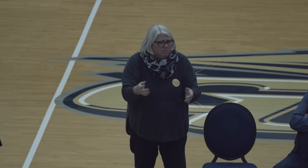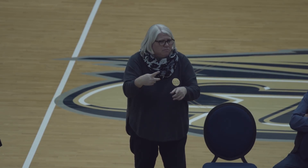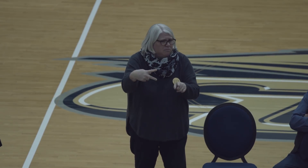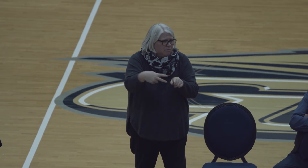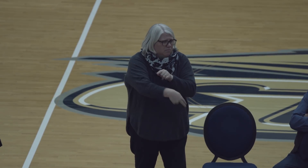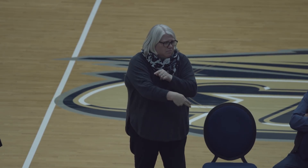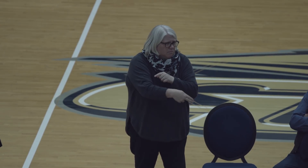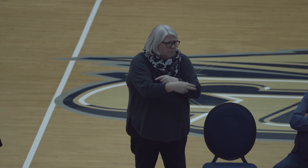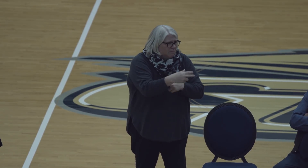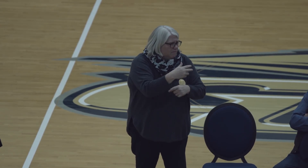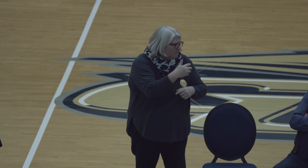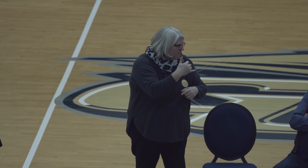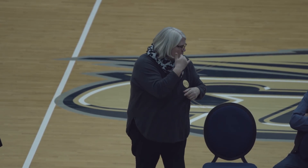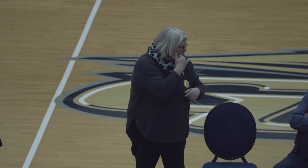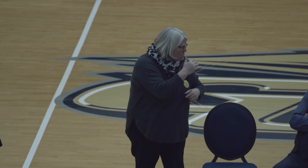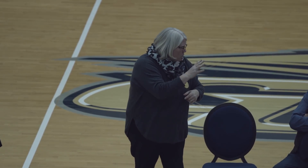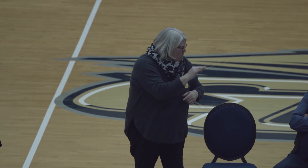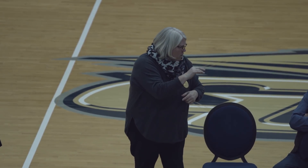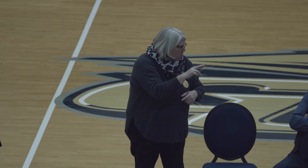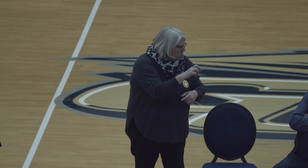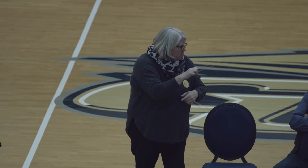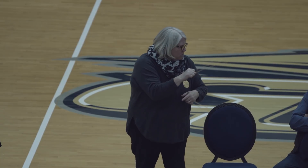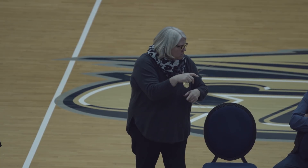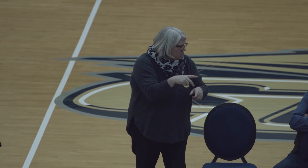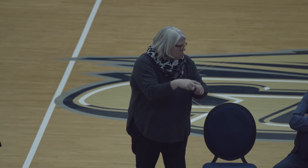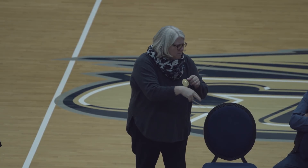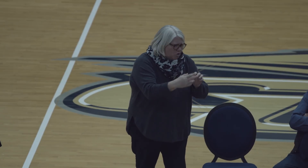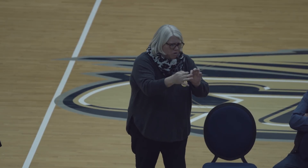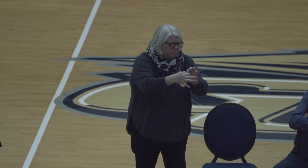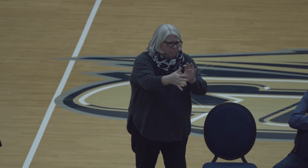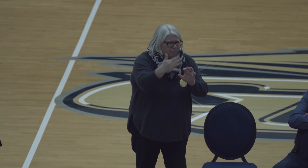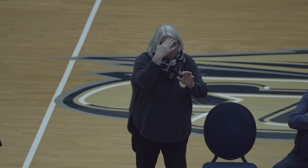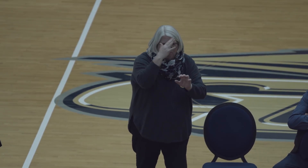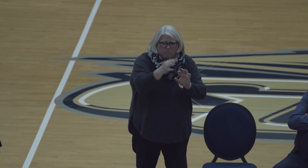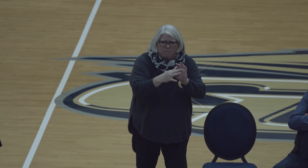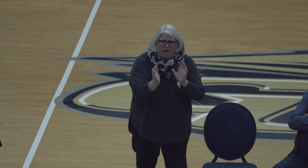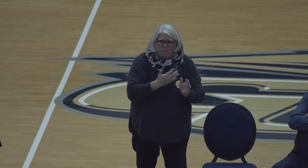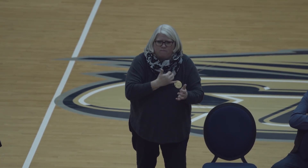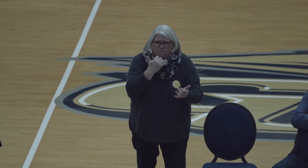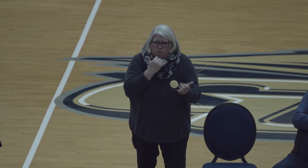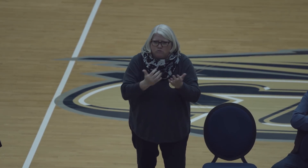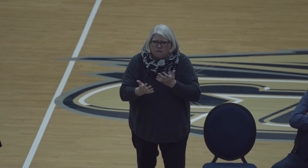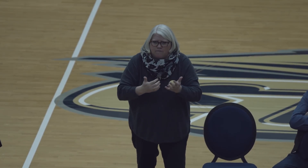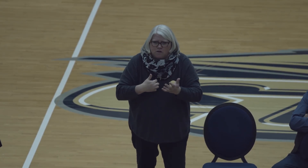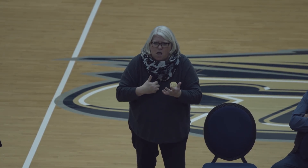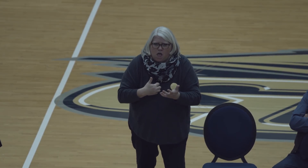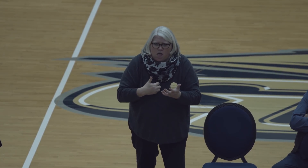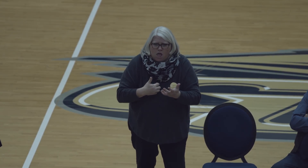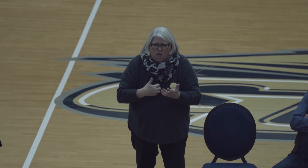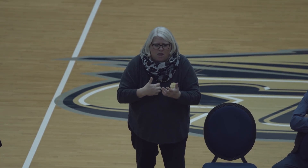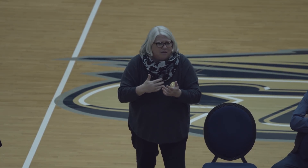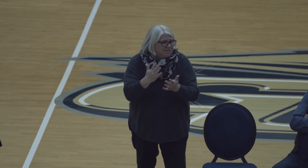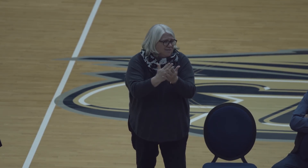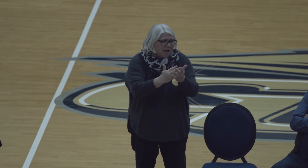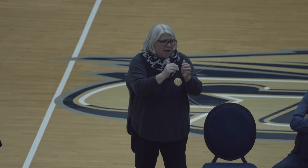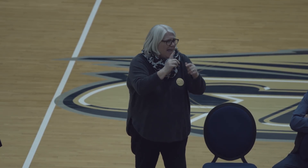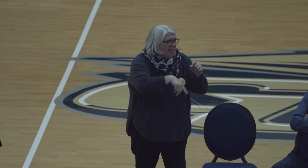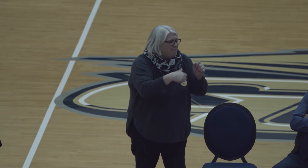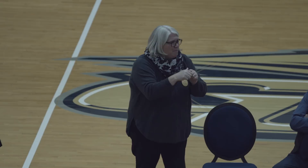And then the administration ended up cutting the physical wires for the phones to cut us off from phone service.